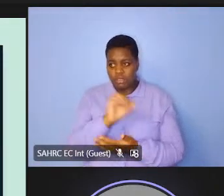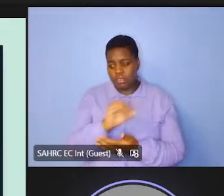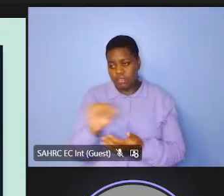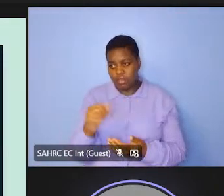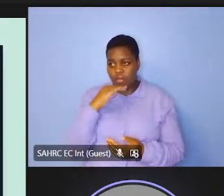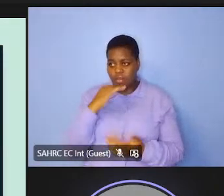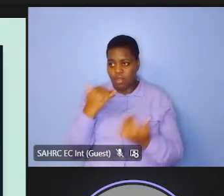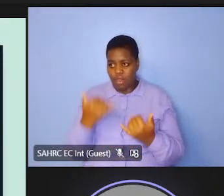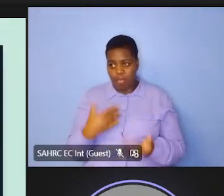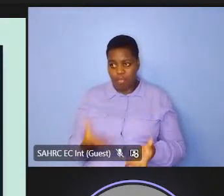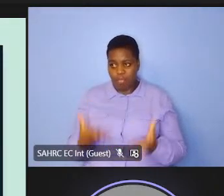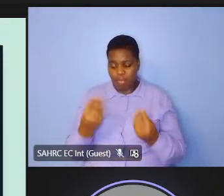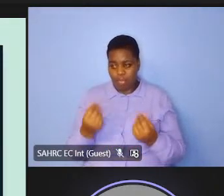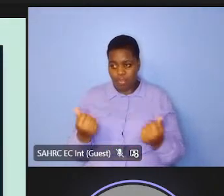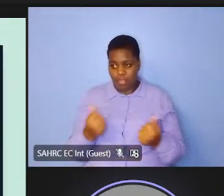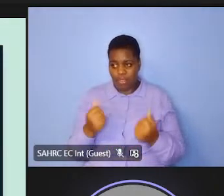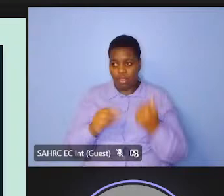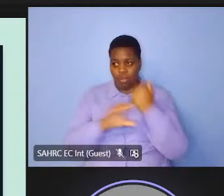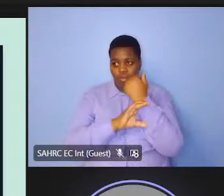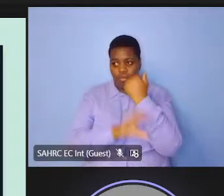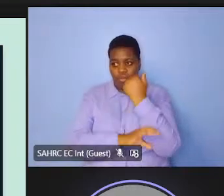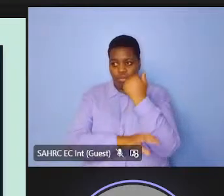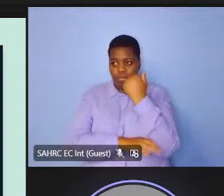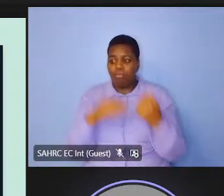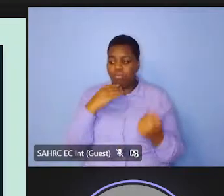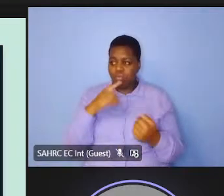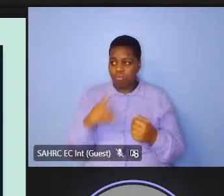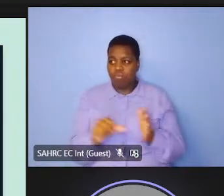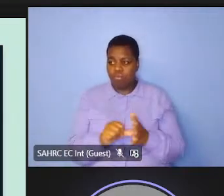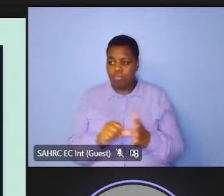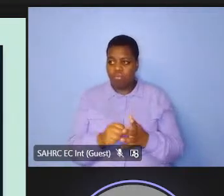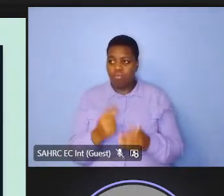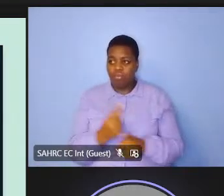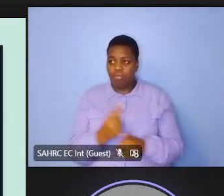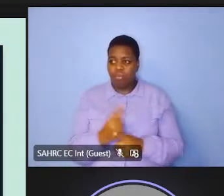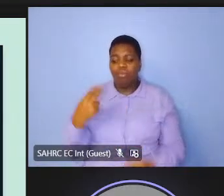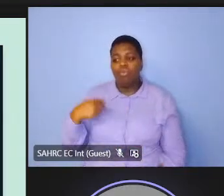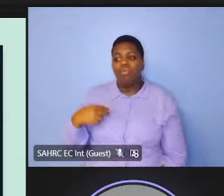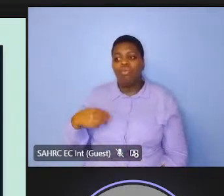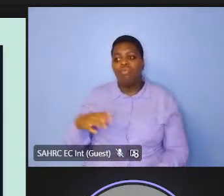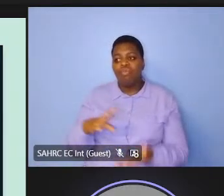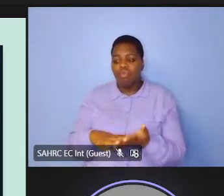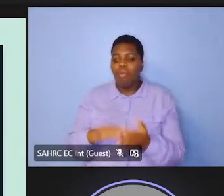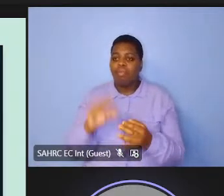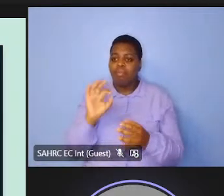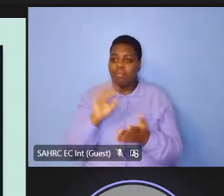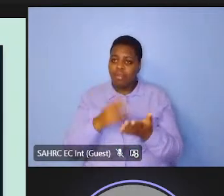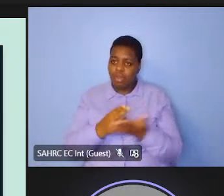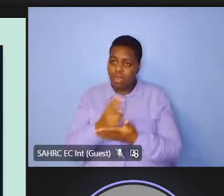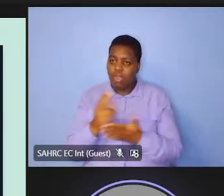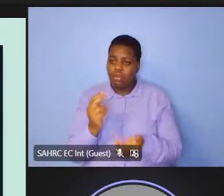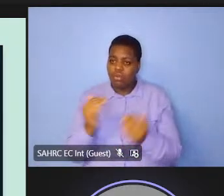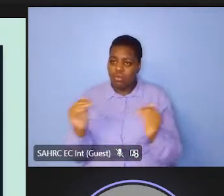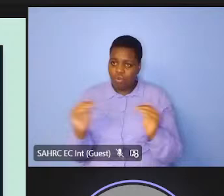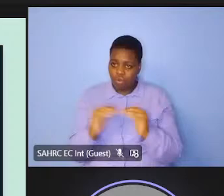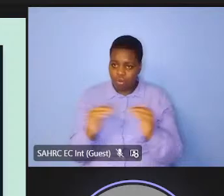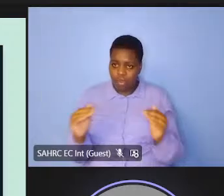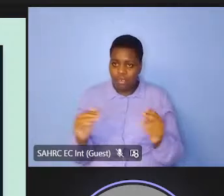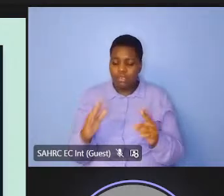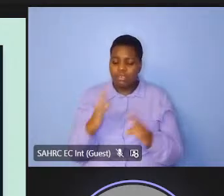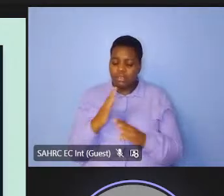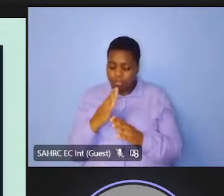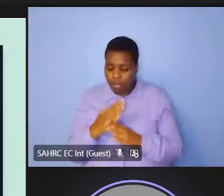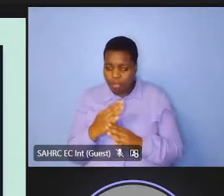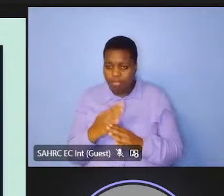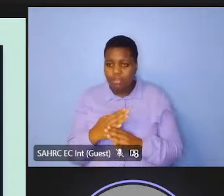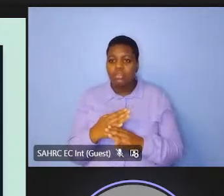our Constitution, which are pertinent for this discussion on uniforms. The right to equality, the right to privacy,